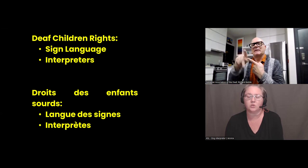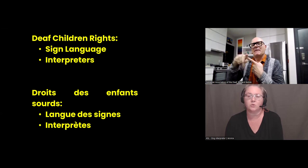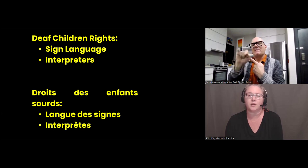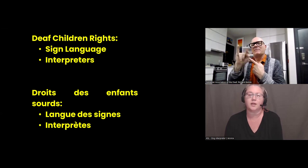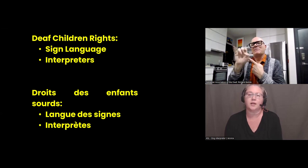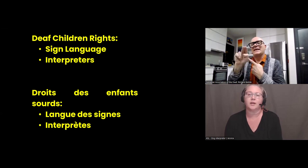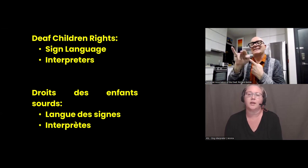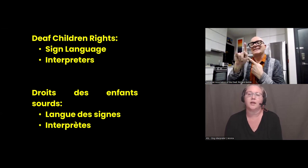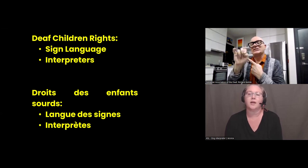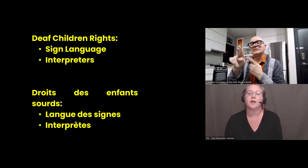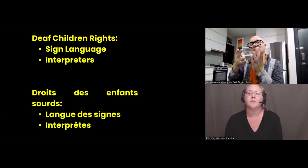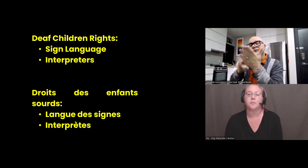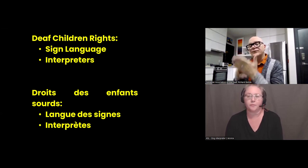new